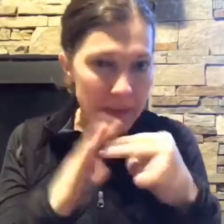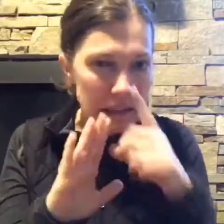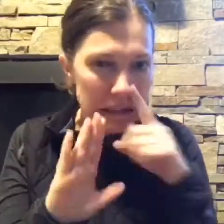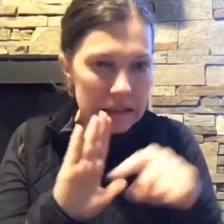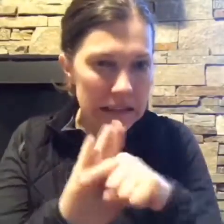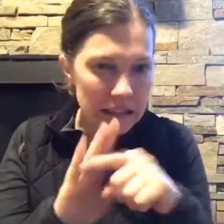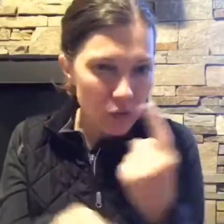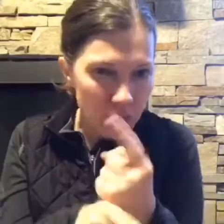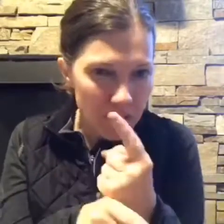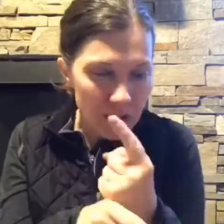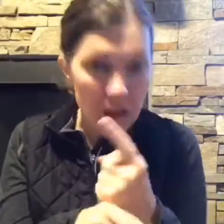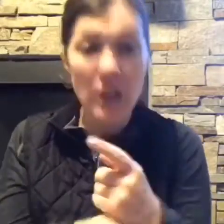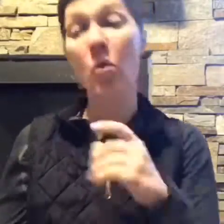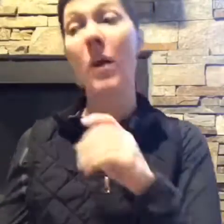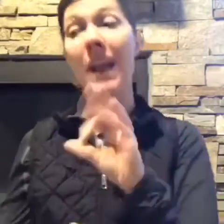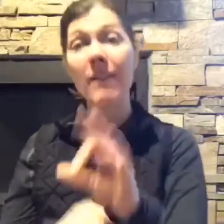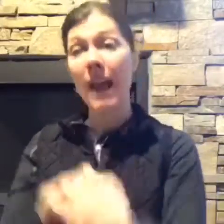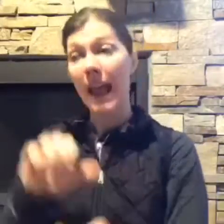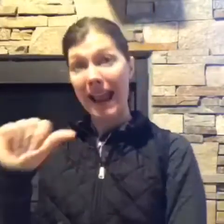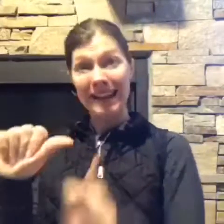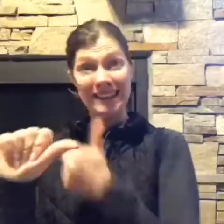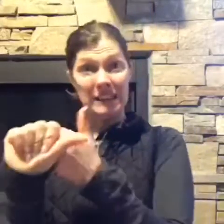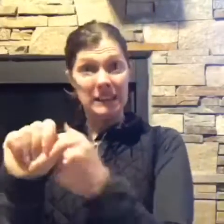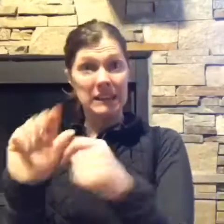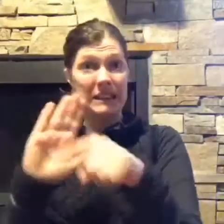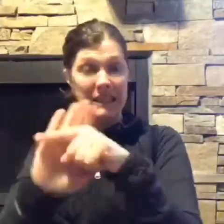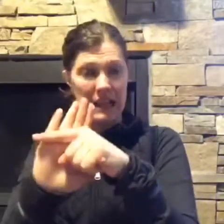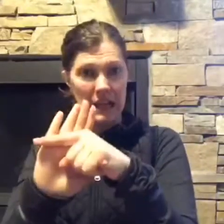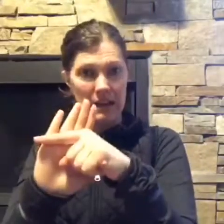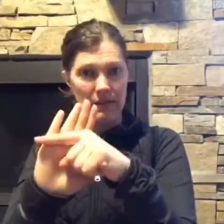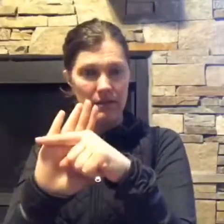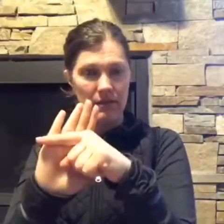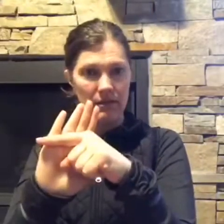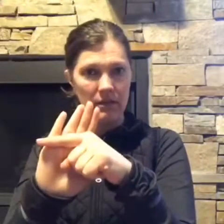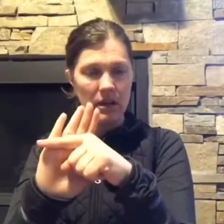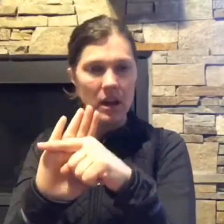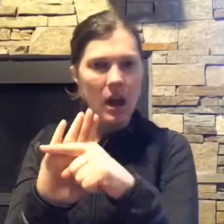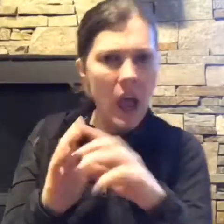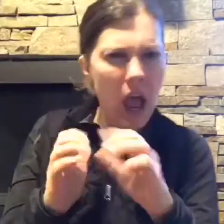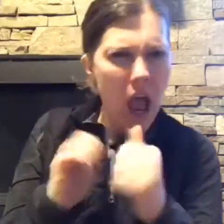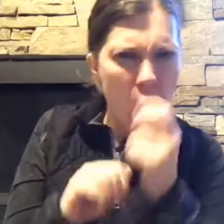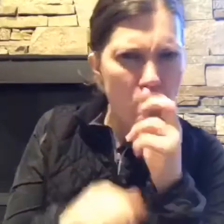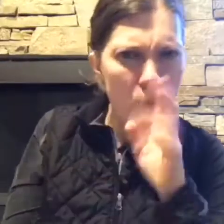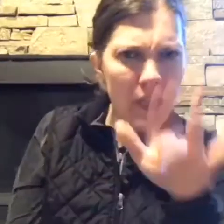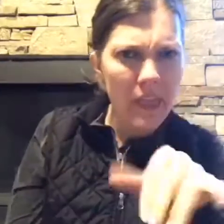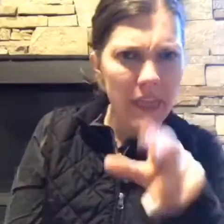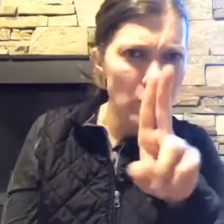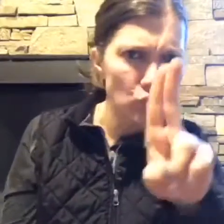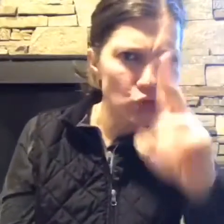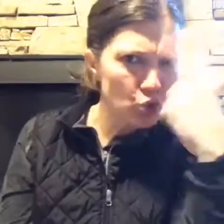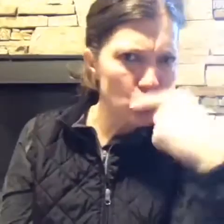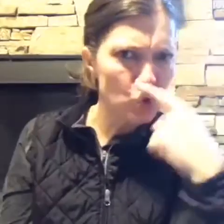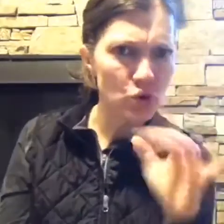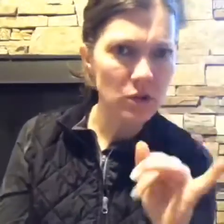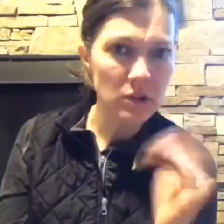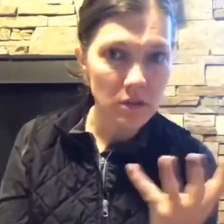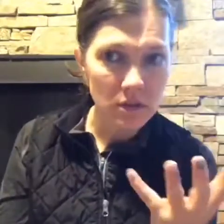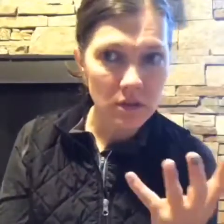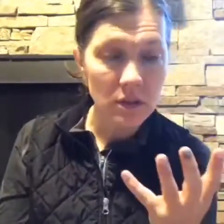numbers. So if your a value is negative, what do you know about if your a value is negative? If the a value is negative